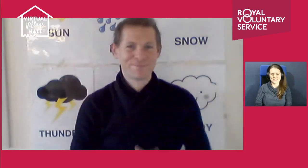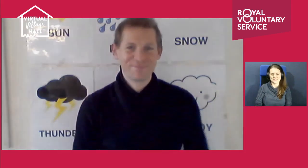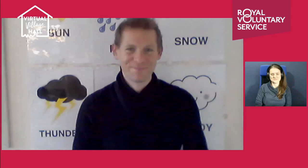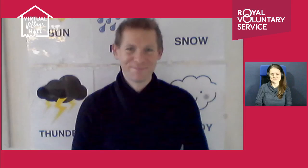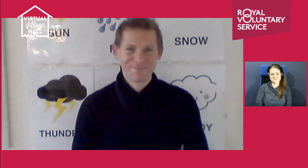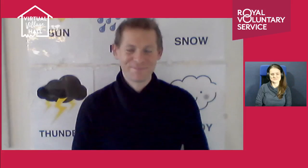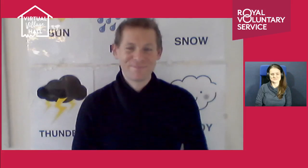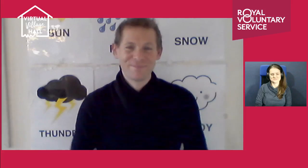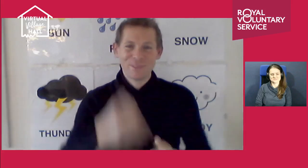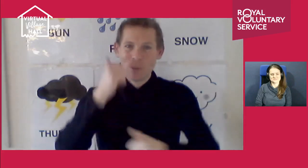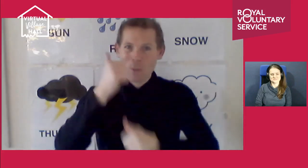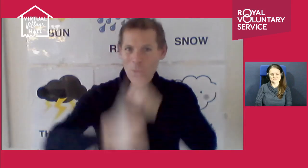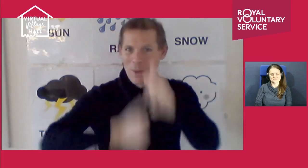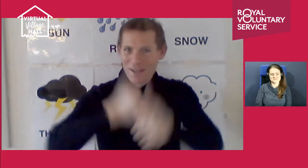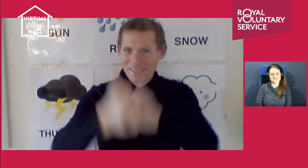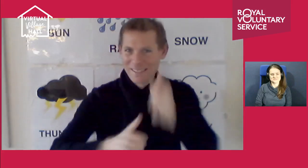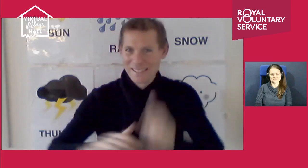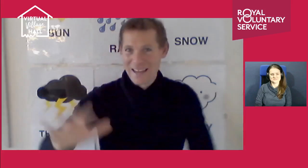Weather.